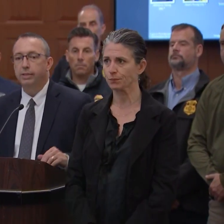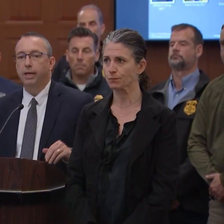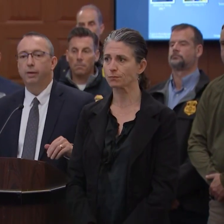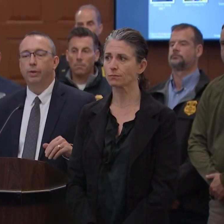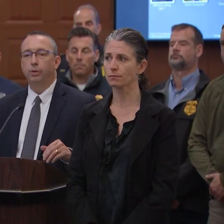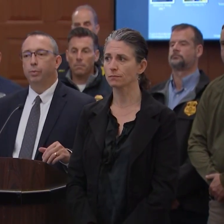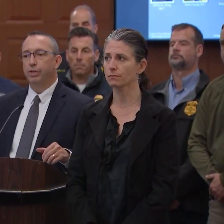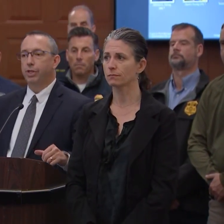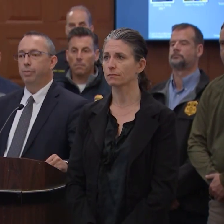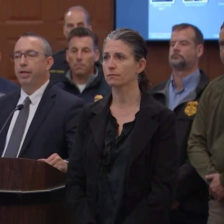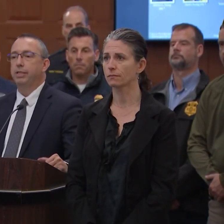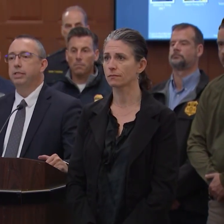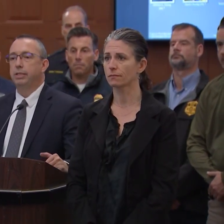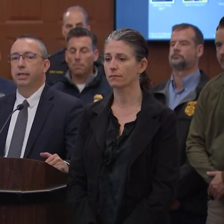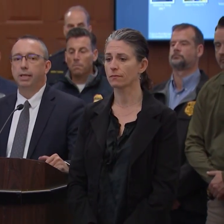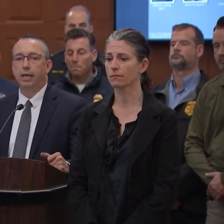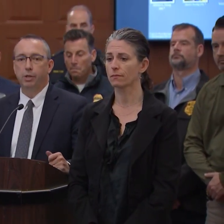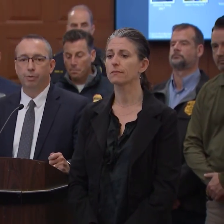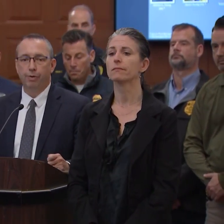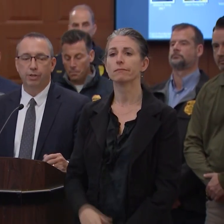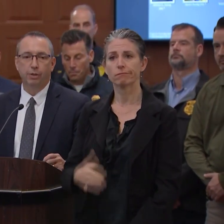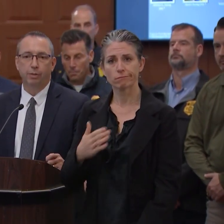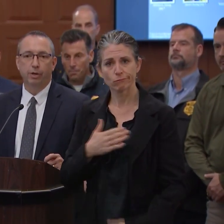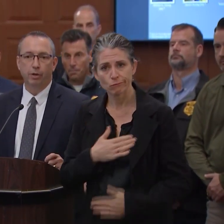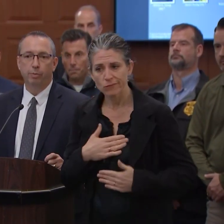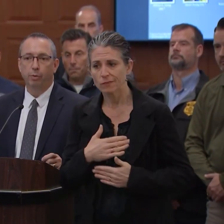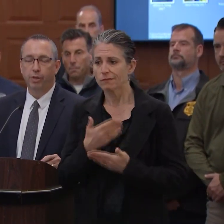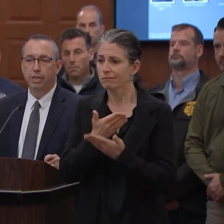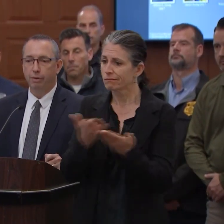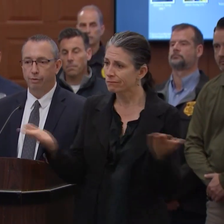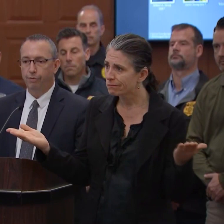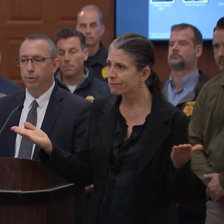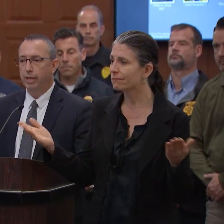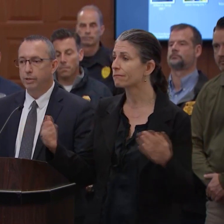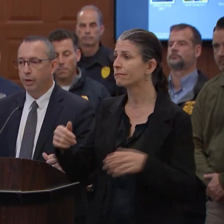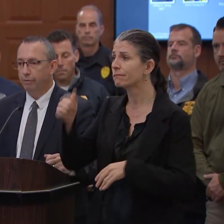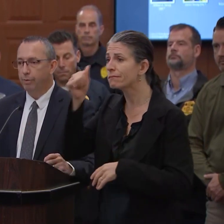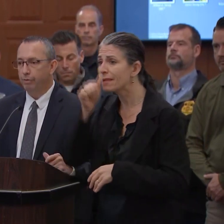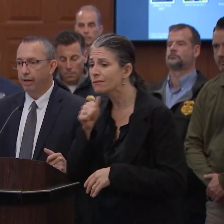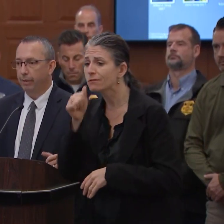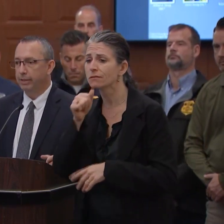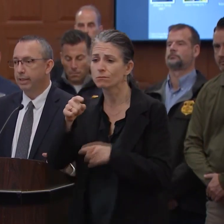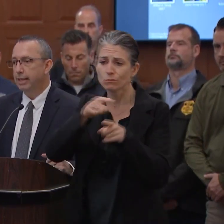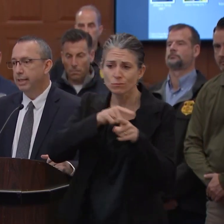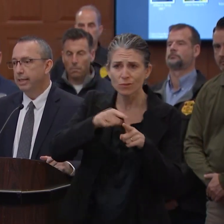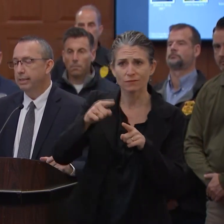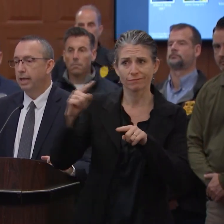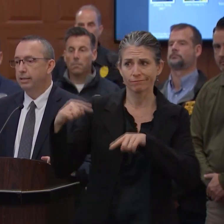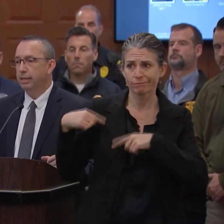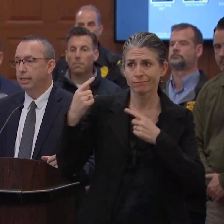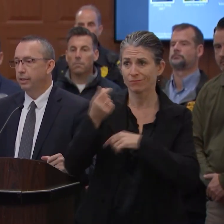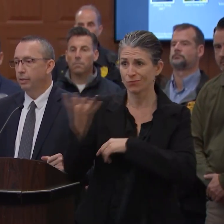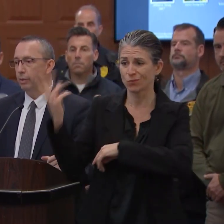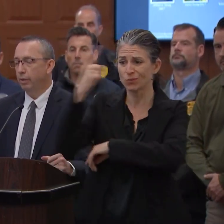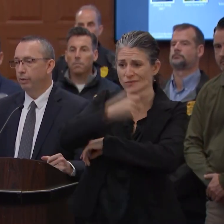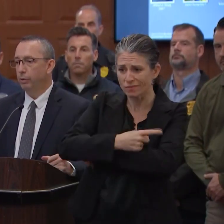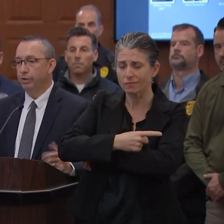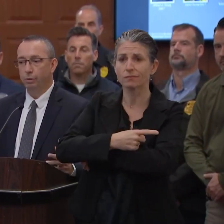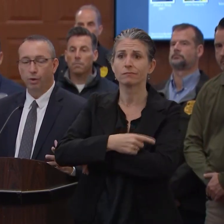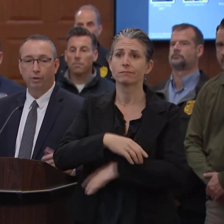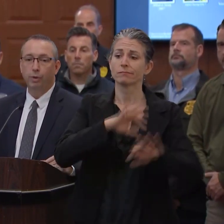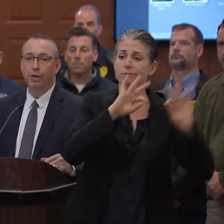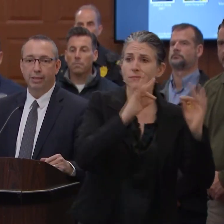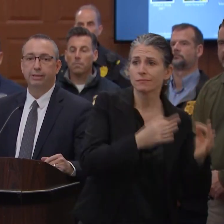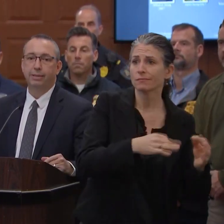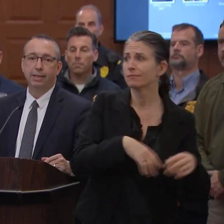All right, we do appreciate your patience and your professionalism. I know you've been with us now for a few days away from your families, tucked in here with